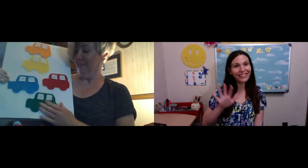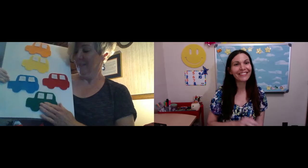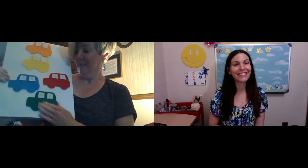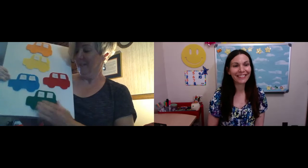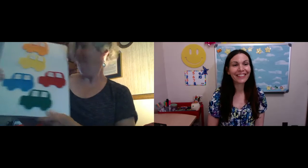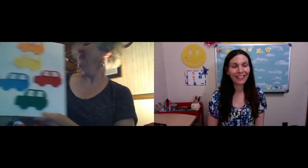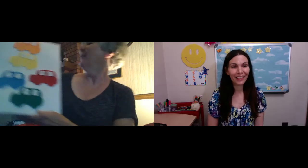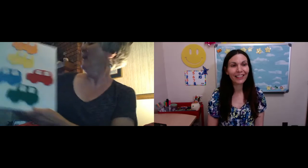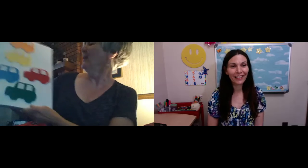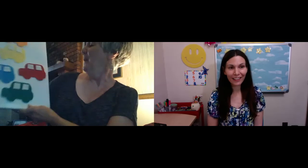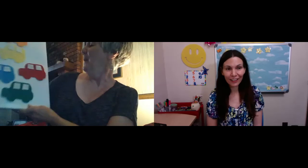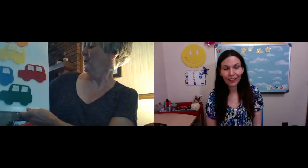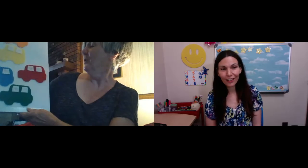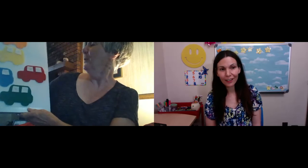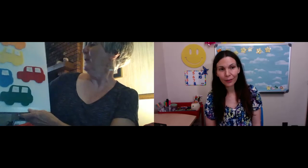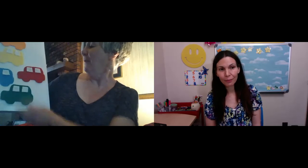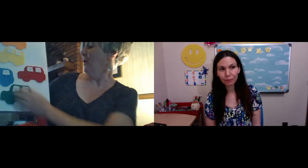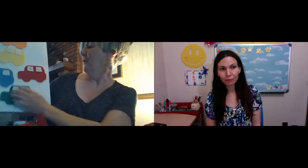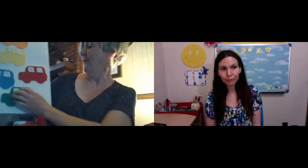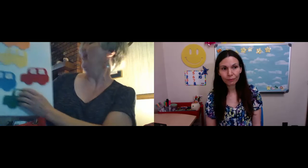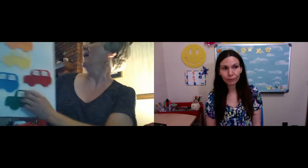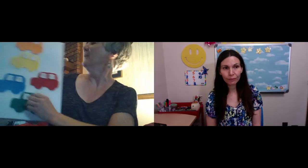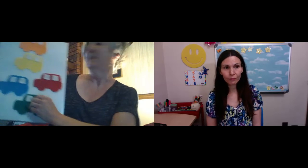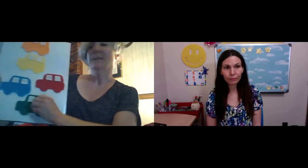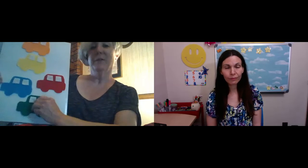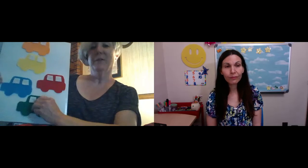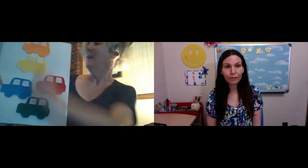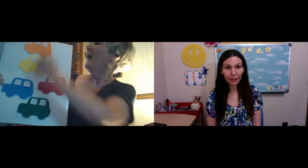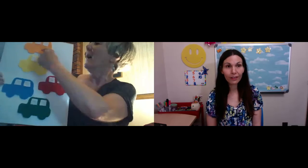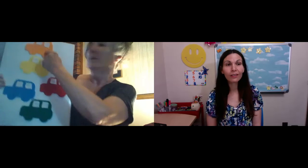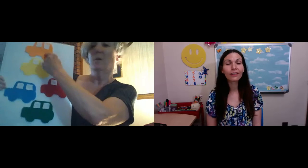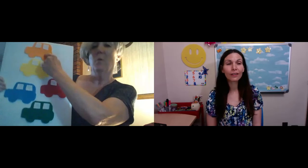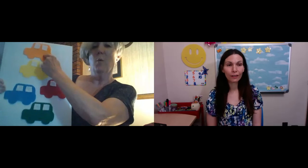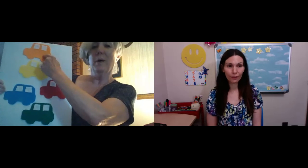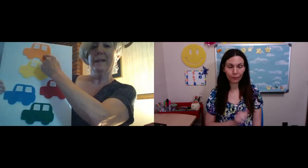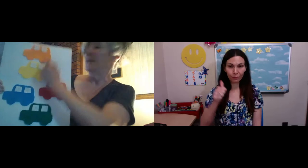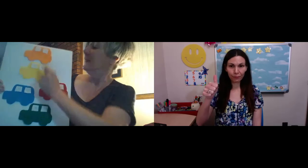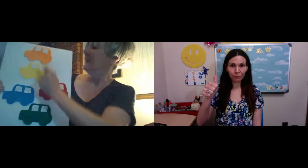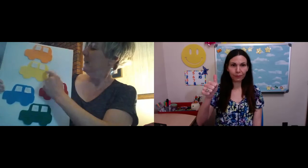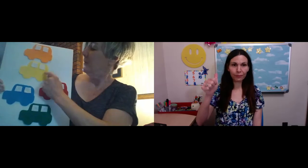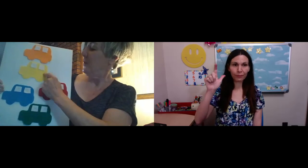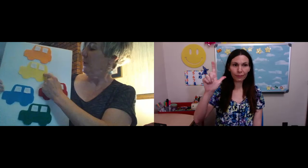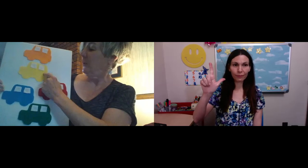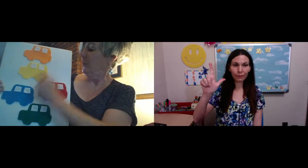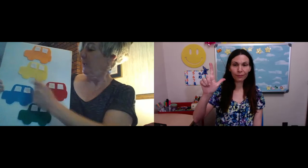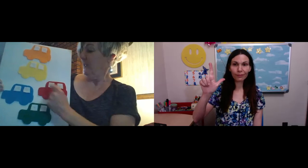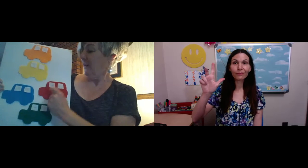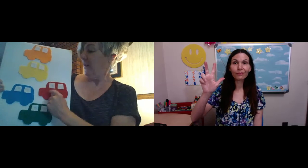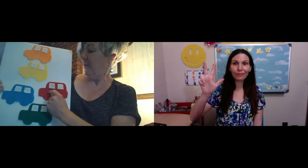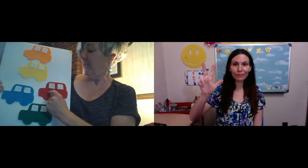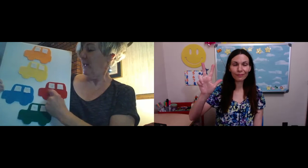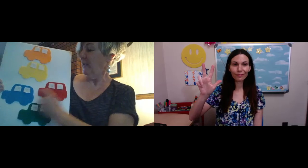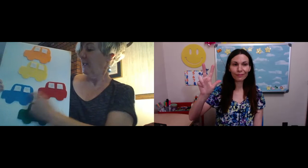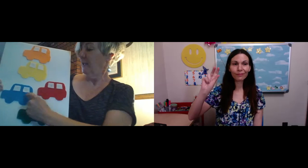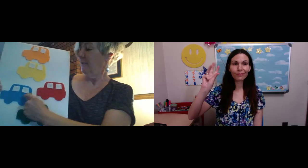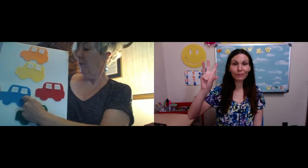five. All right, let's count and make sure we have all five. So we have one, two,